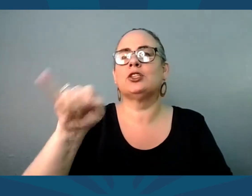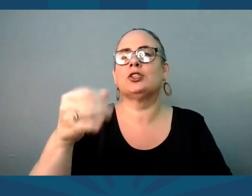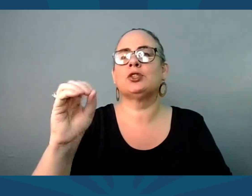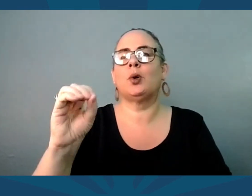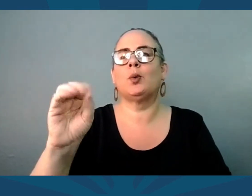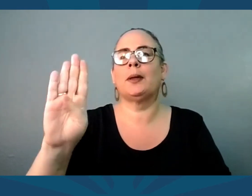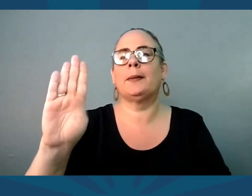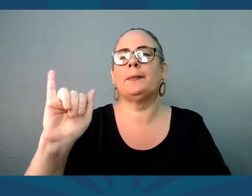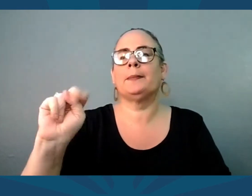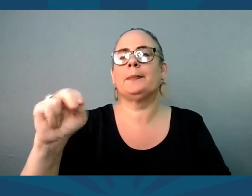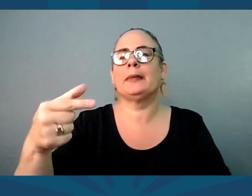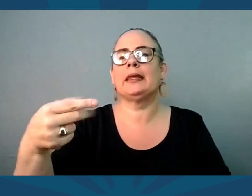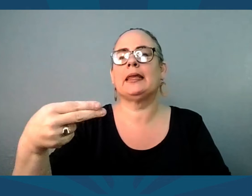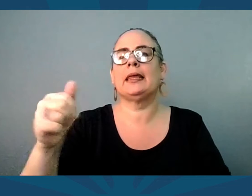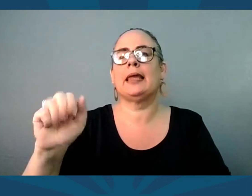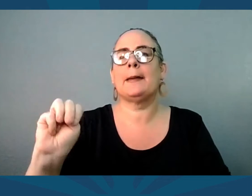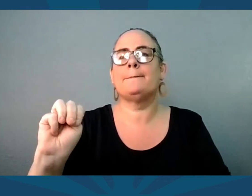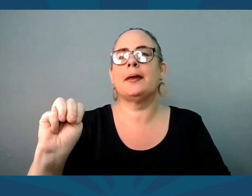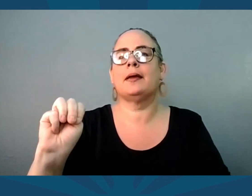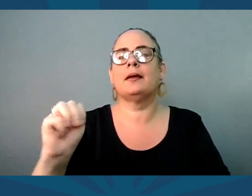Sadie Jo Bingham,